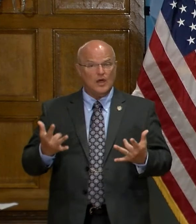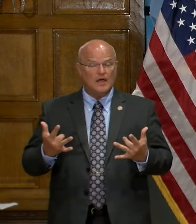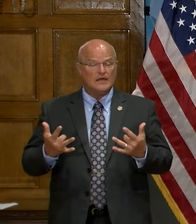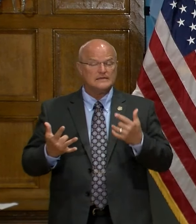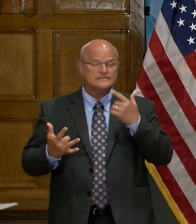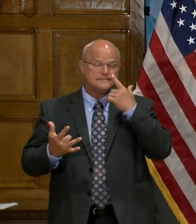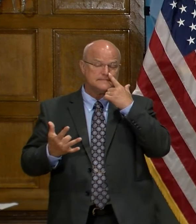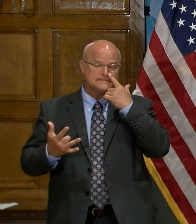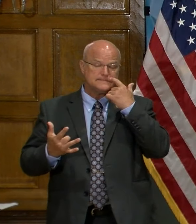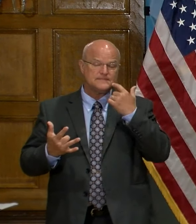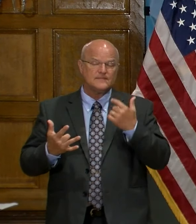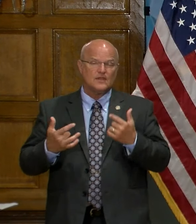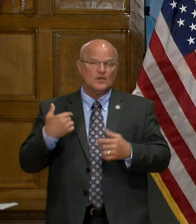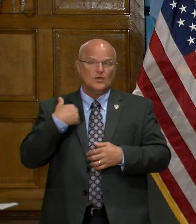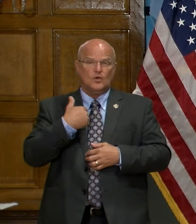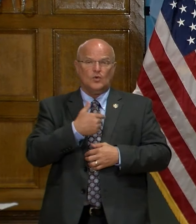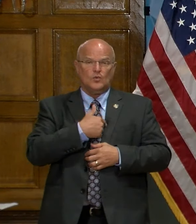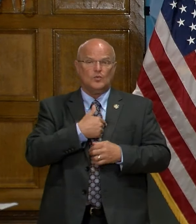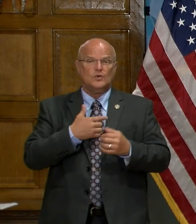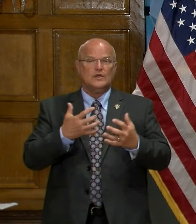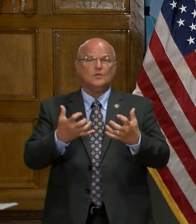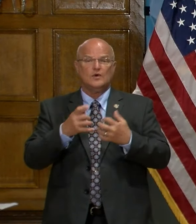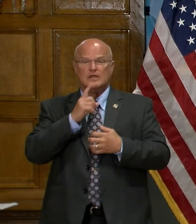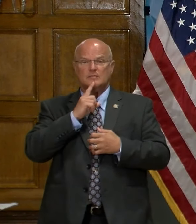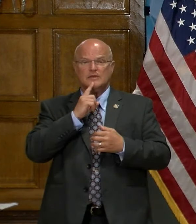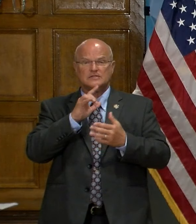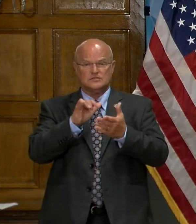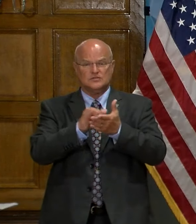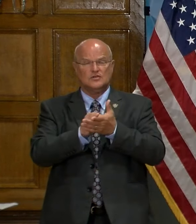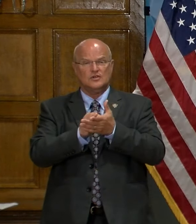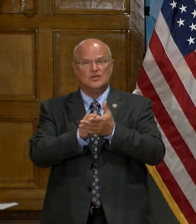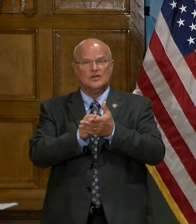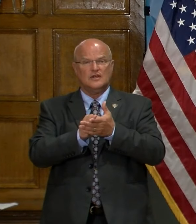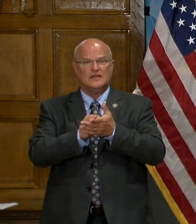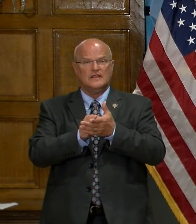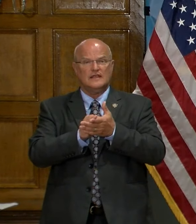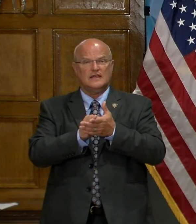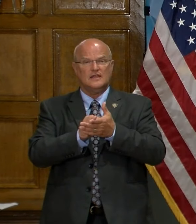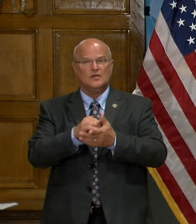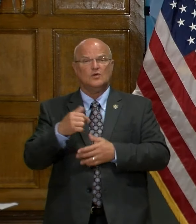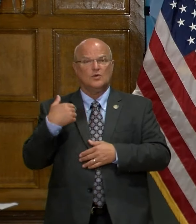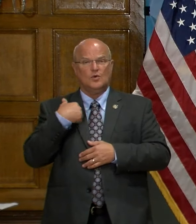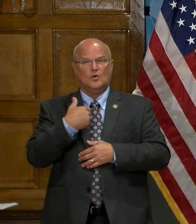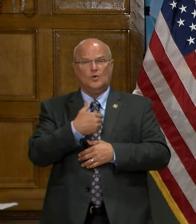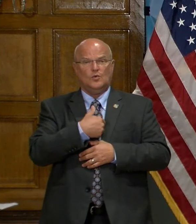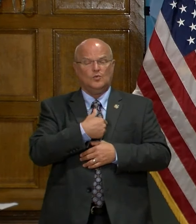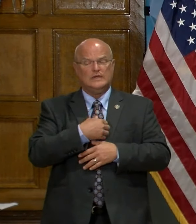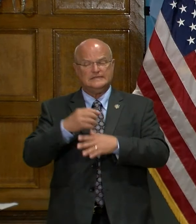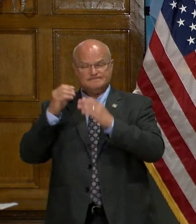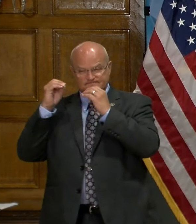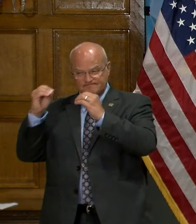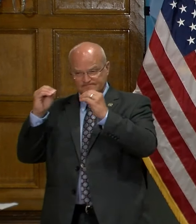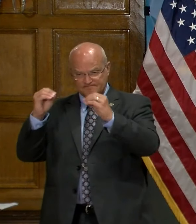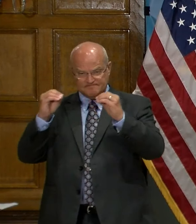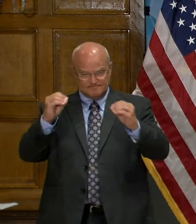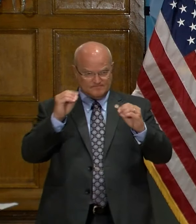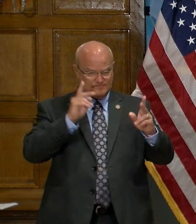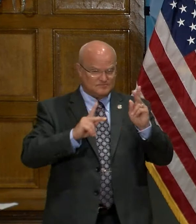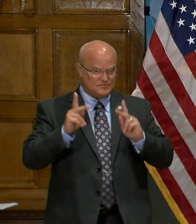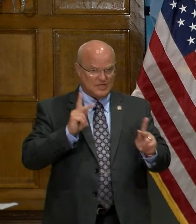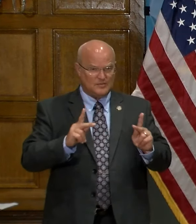because we want to make sure that we educate people,